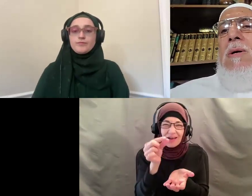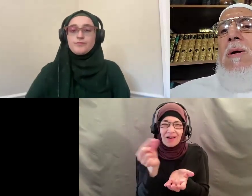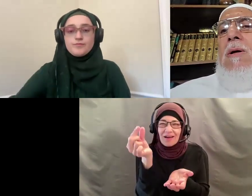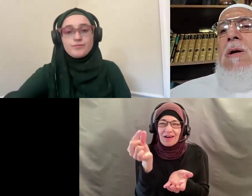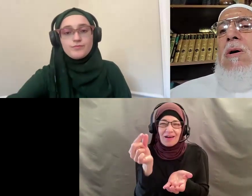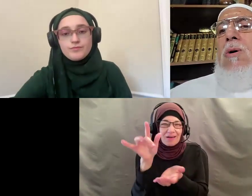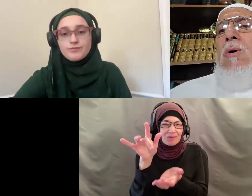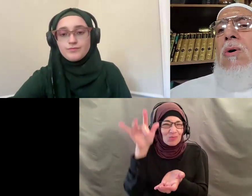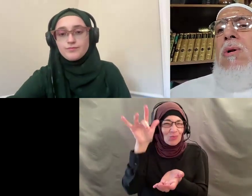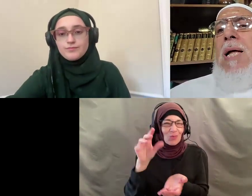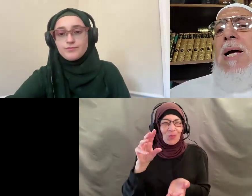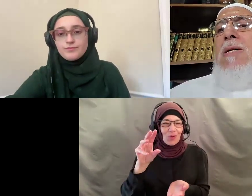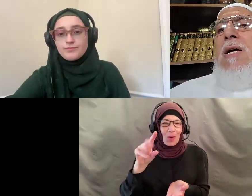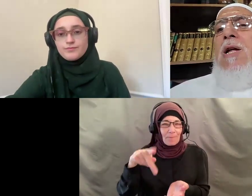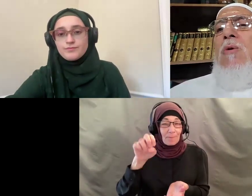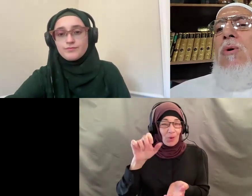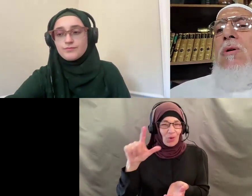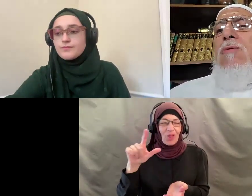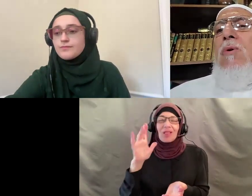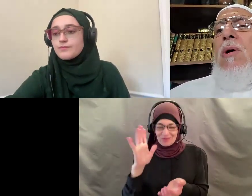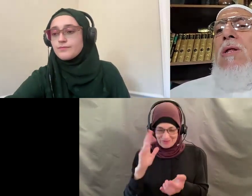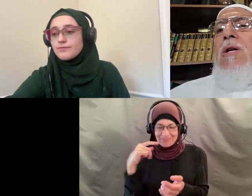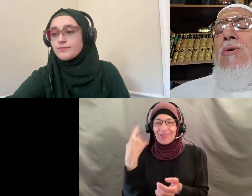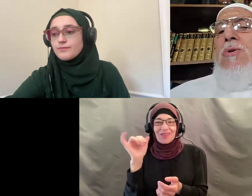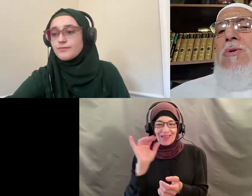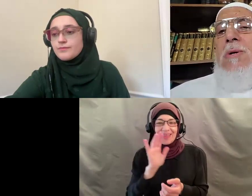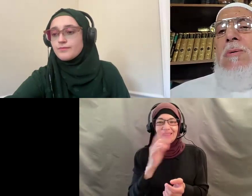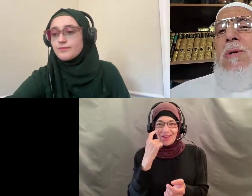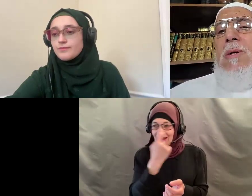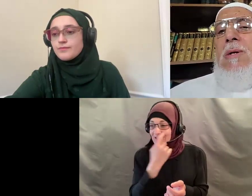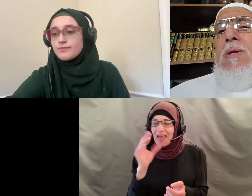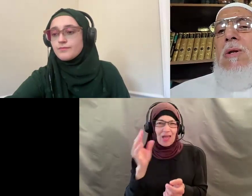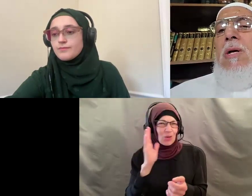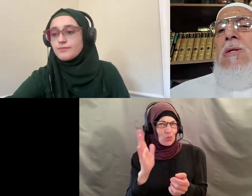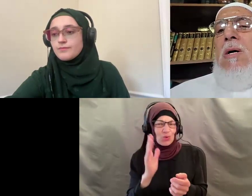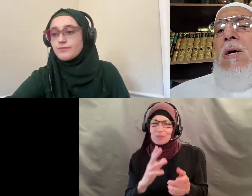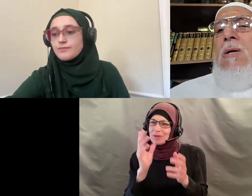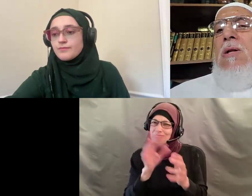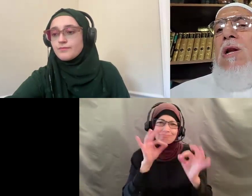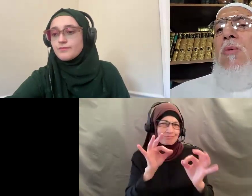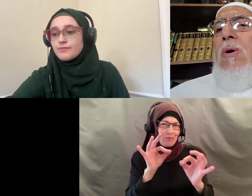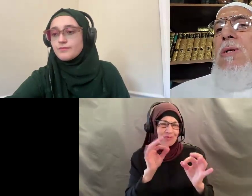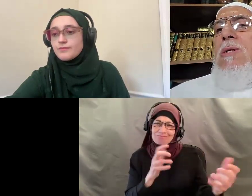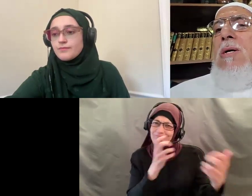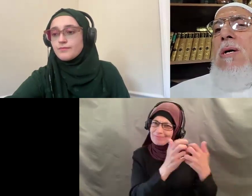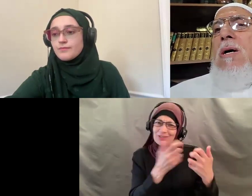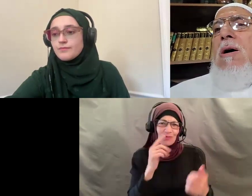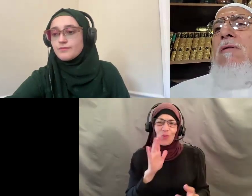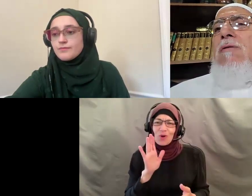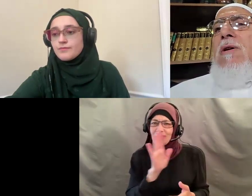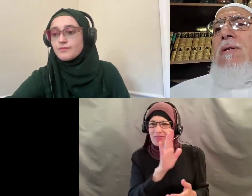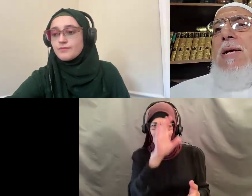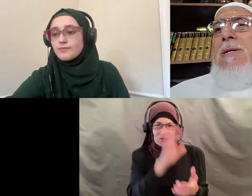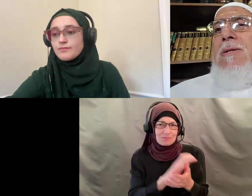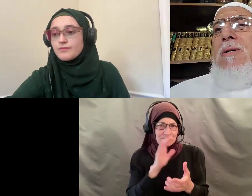spouses, all as a reward for what they used to do. These are the rewards